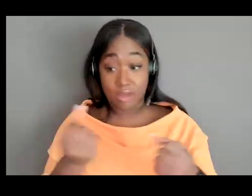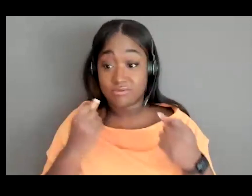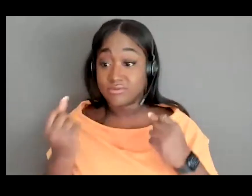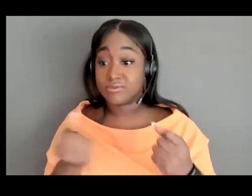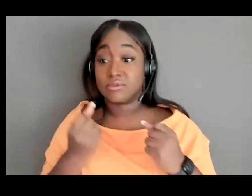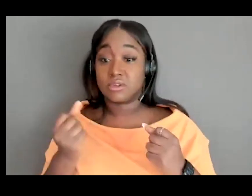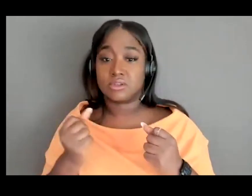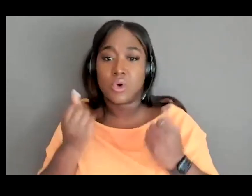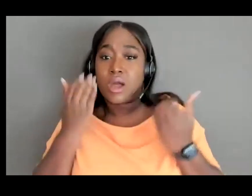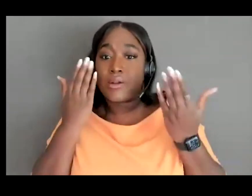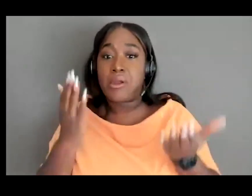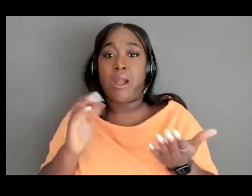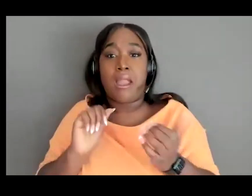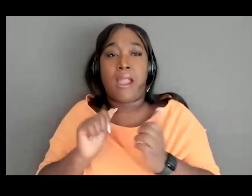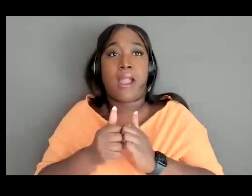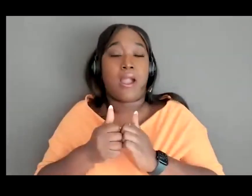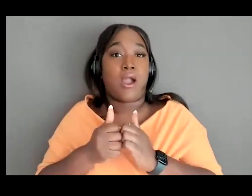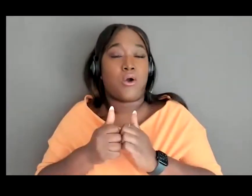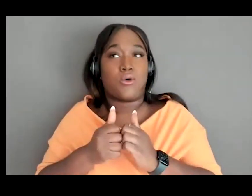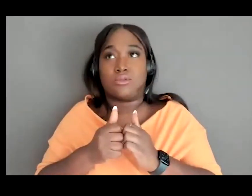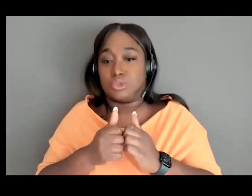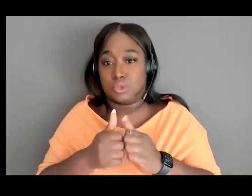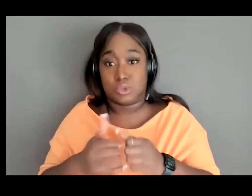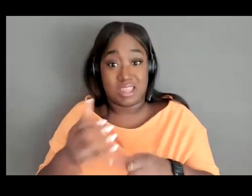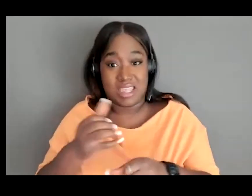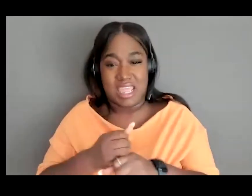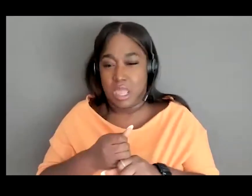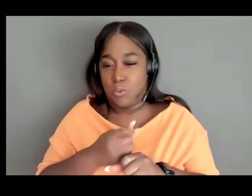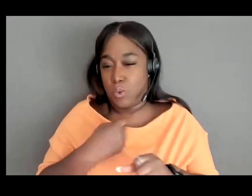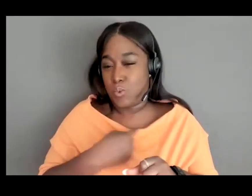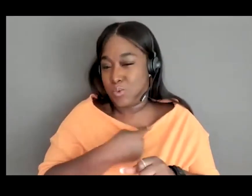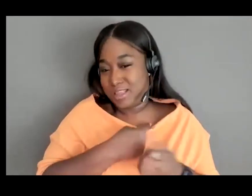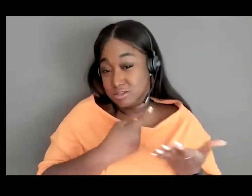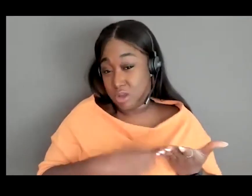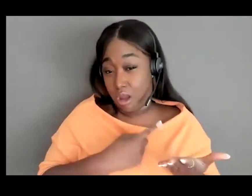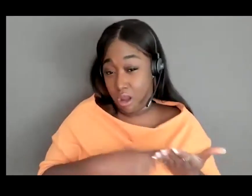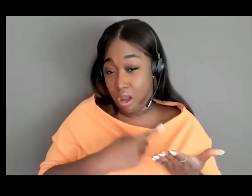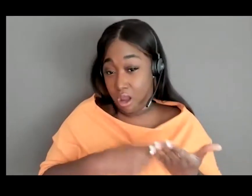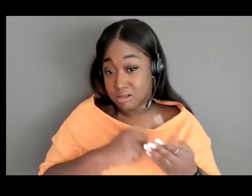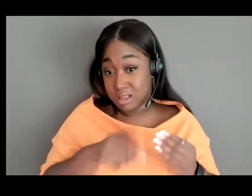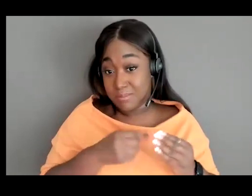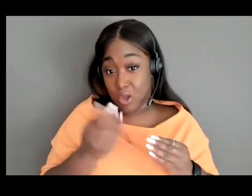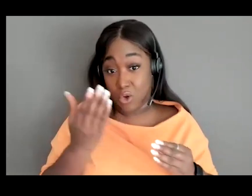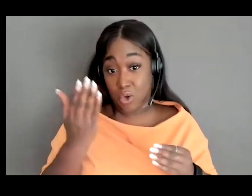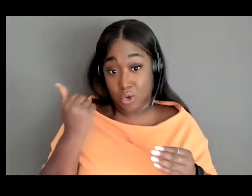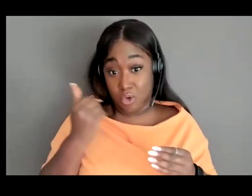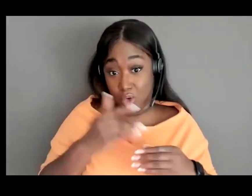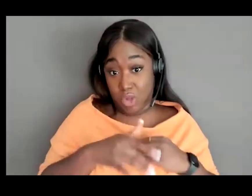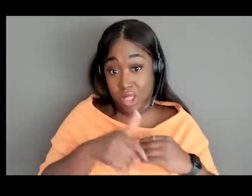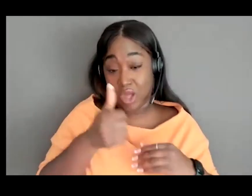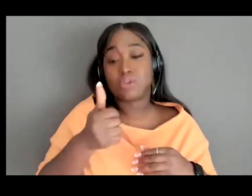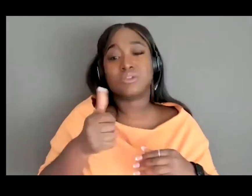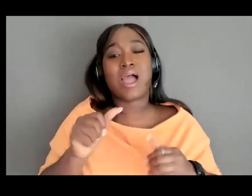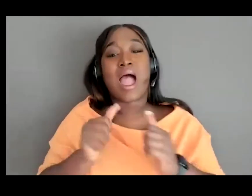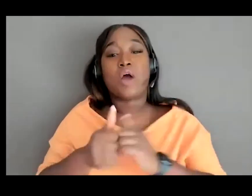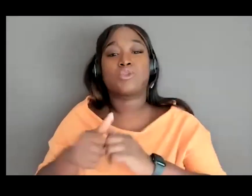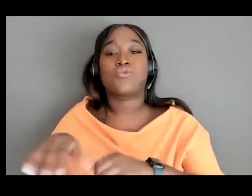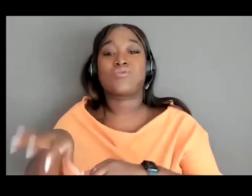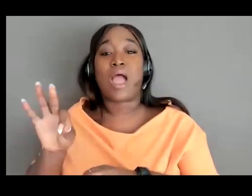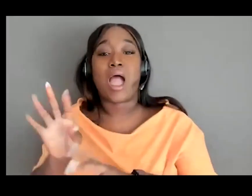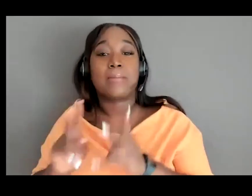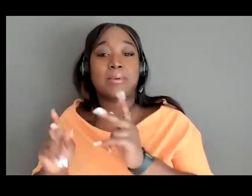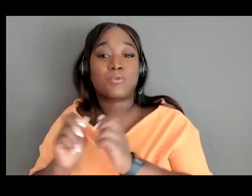And I don't know how to we talked earlier about how to find people